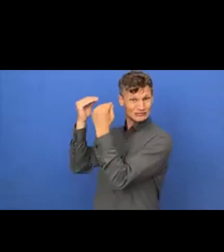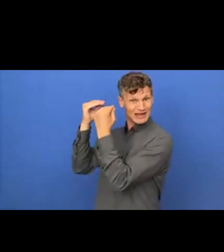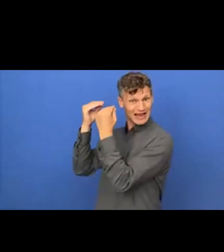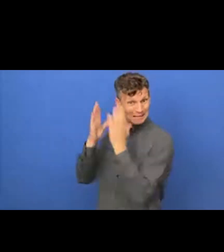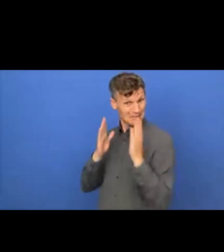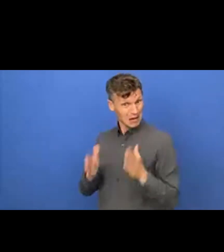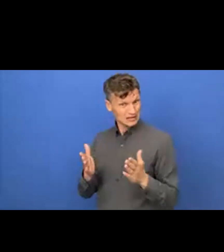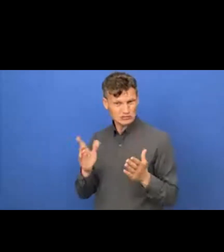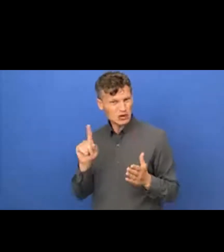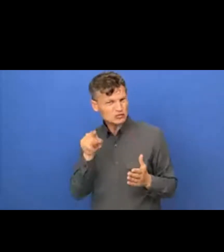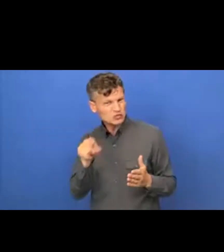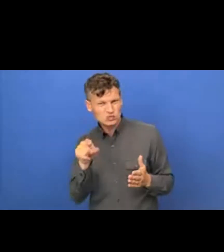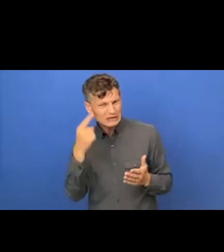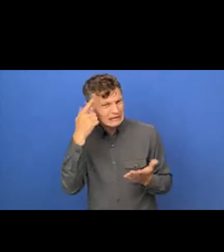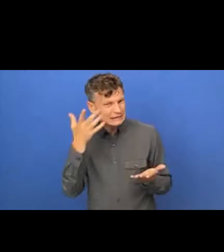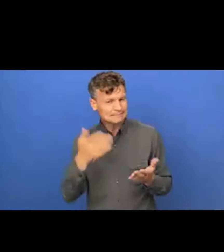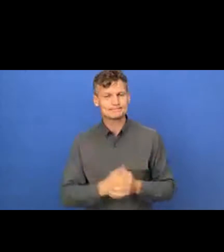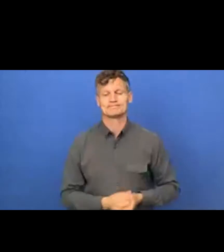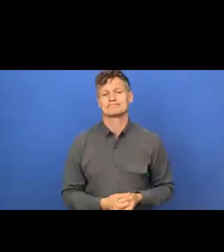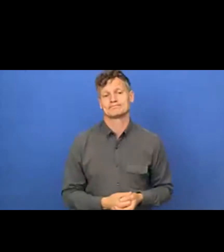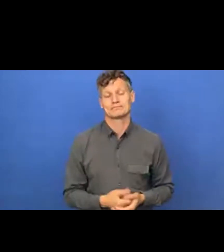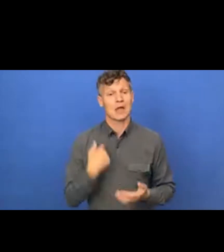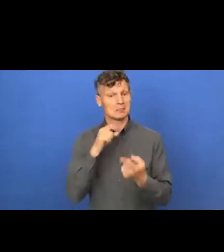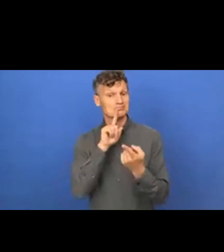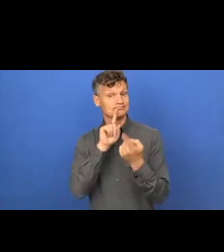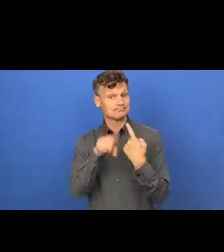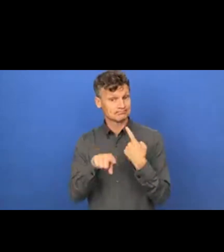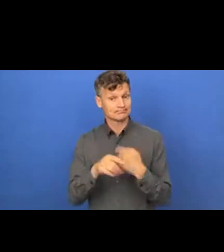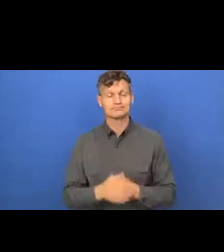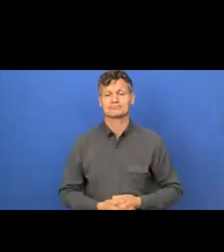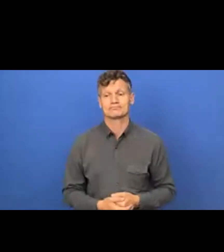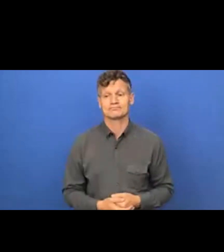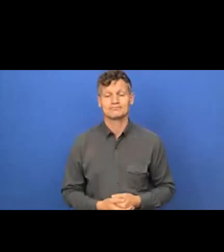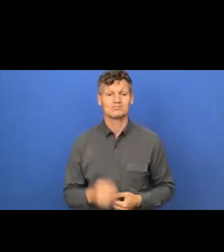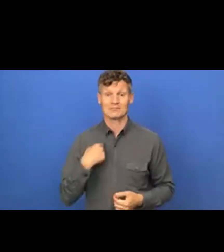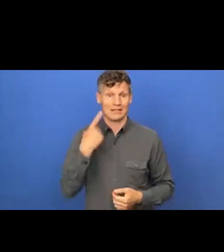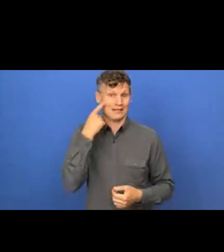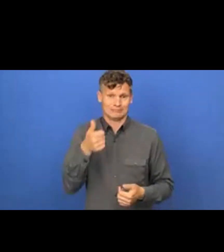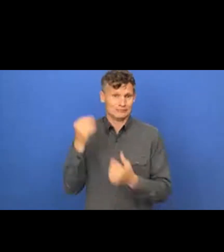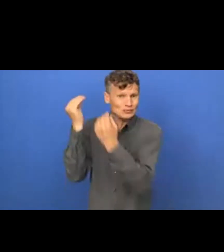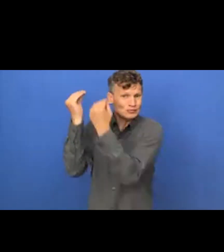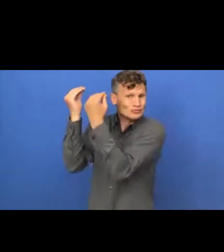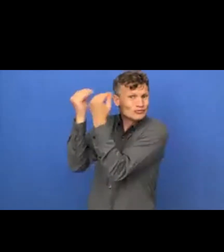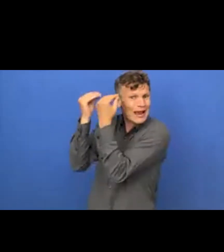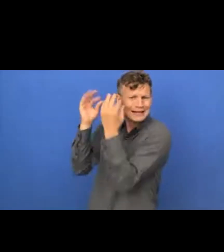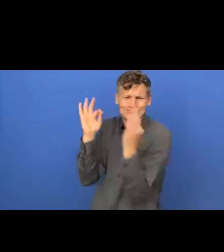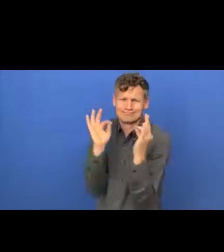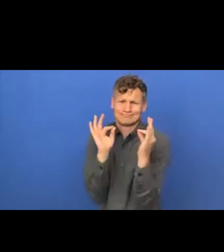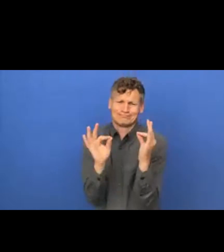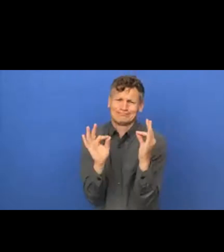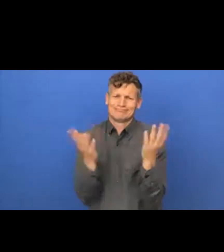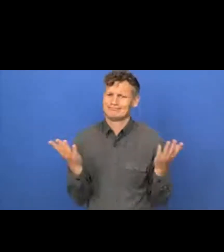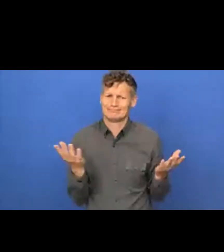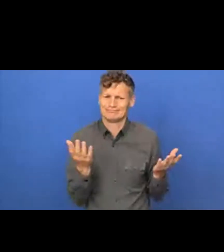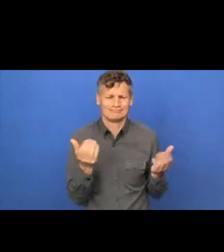So I would say a couple of things. On the one hand, training is a great idea. And I would say in this case, not